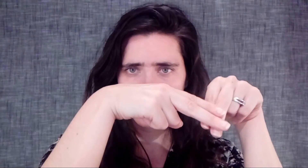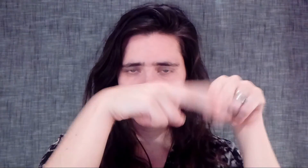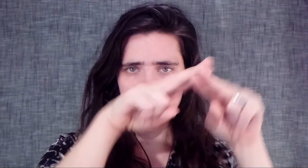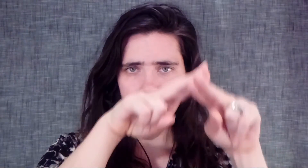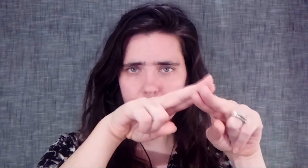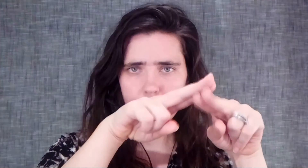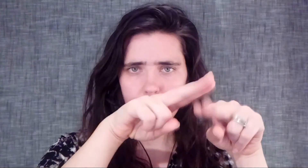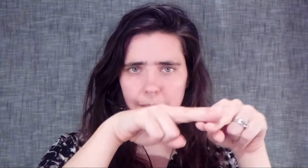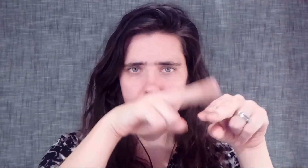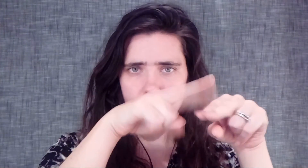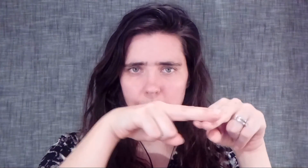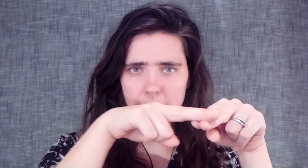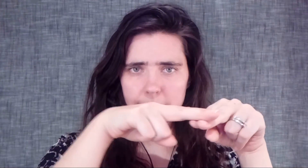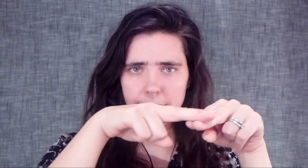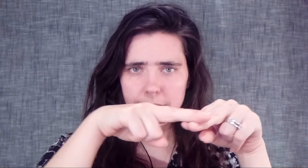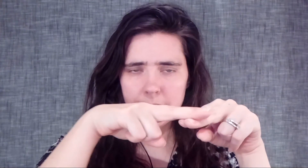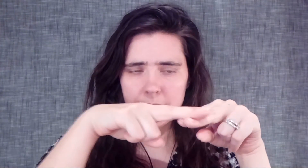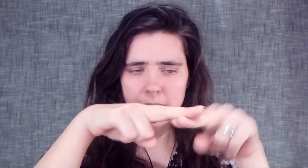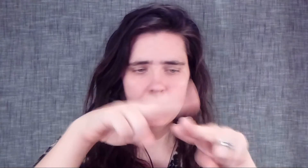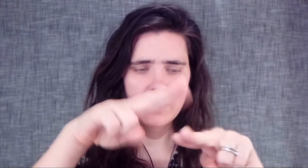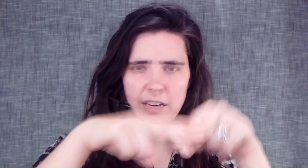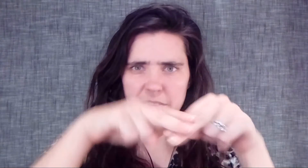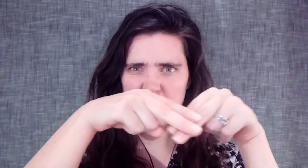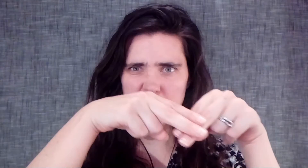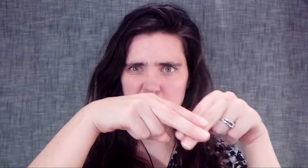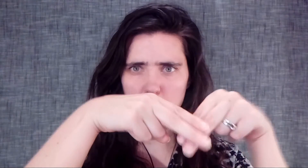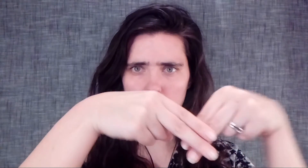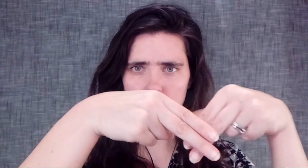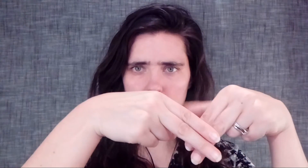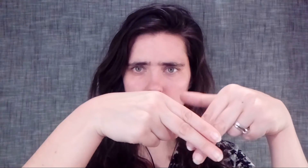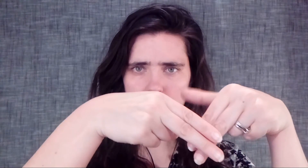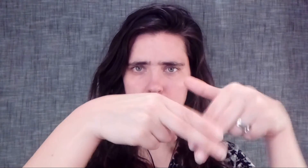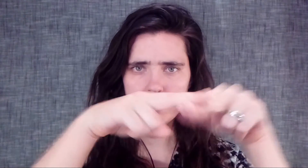So that's our F, kind of at a square